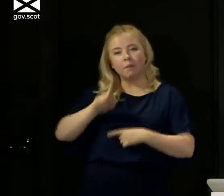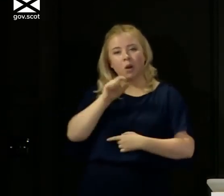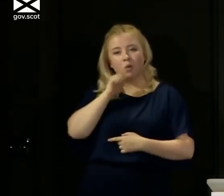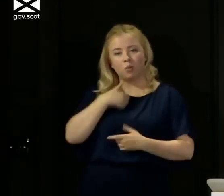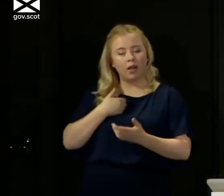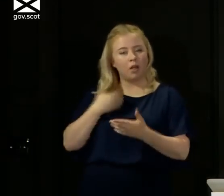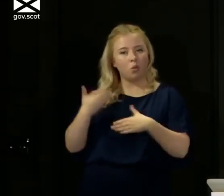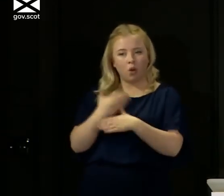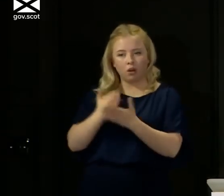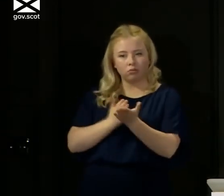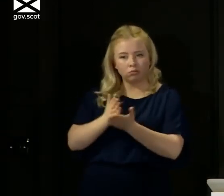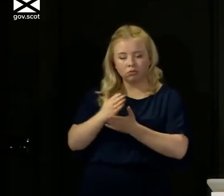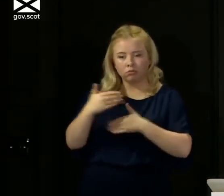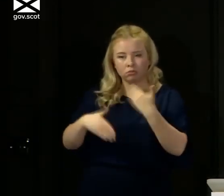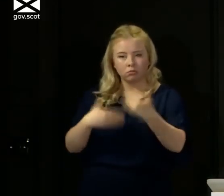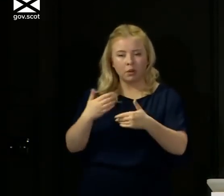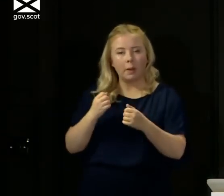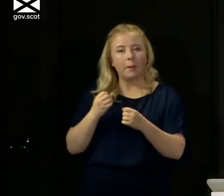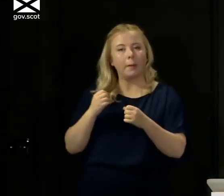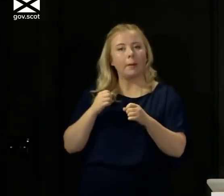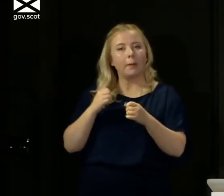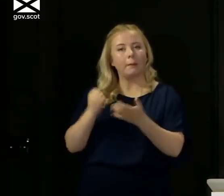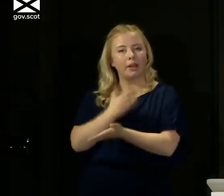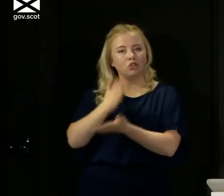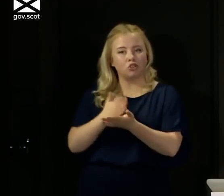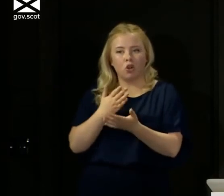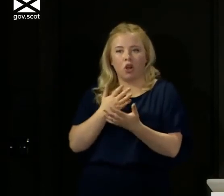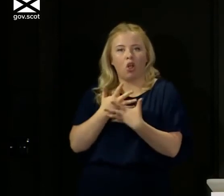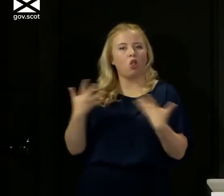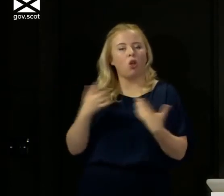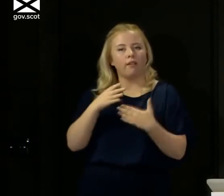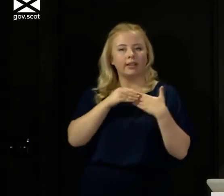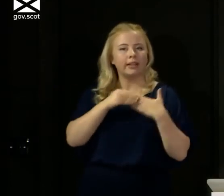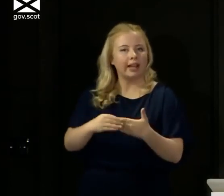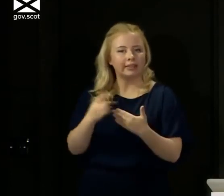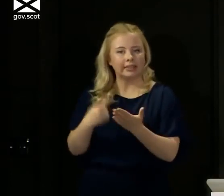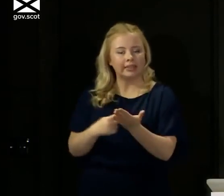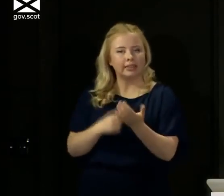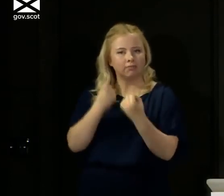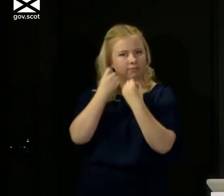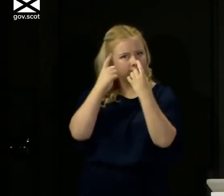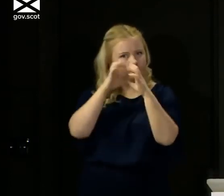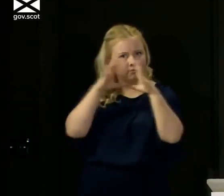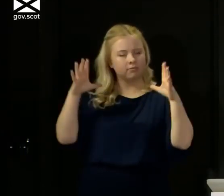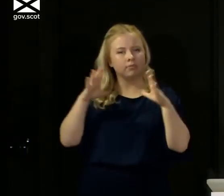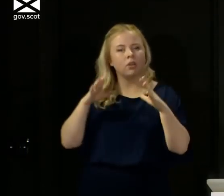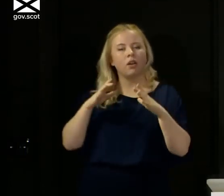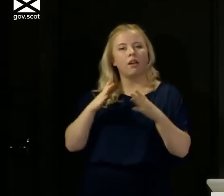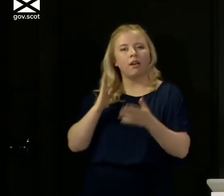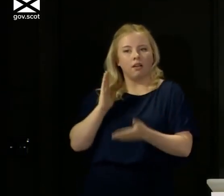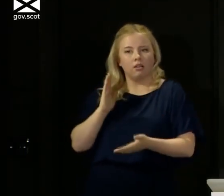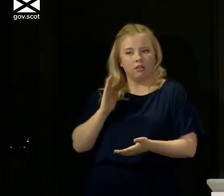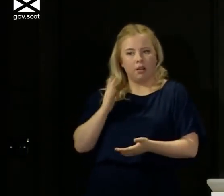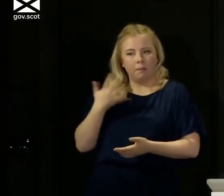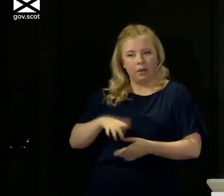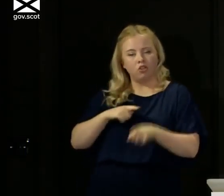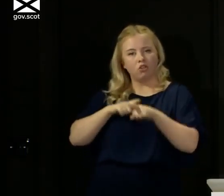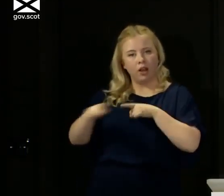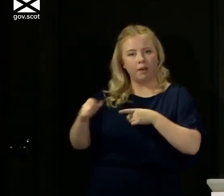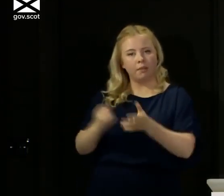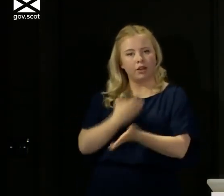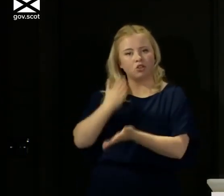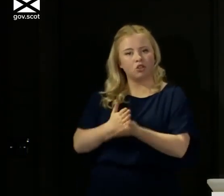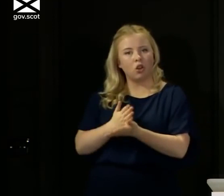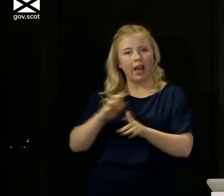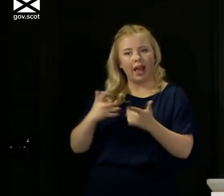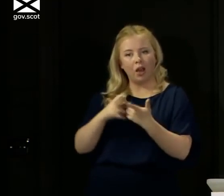work through those and make sure there's as much guidance and understanding as possible. We have very deliberately tried to make sure that in how we've